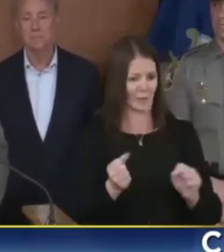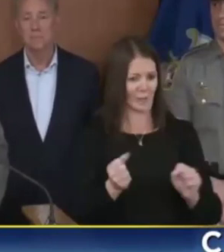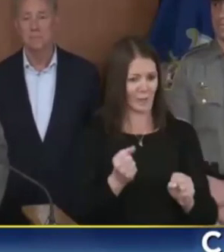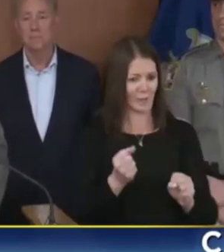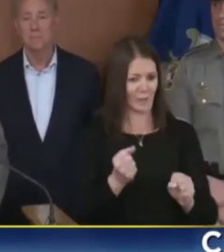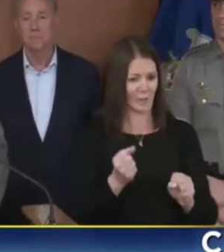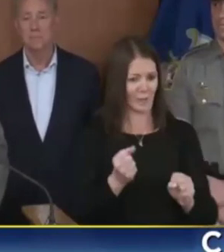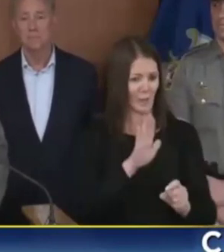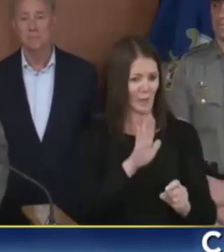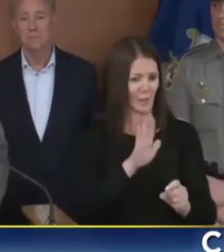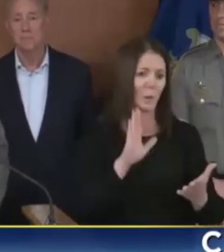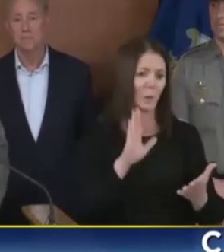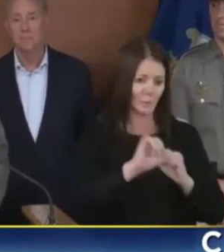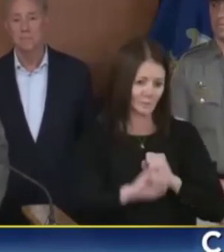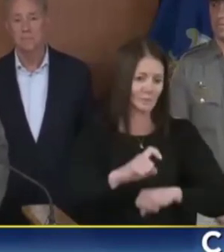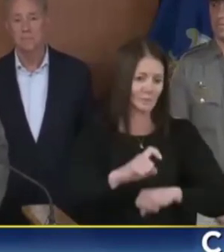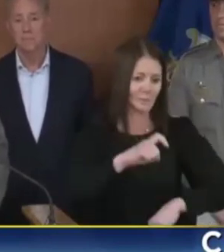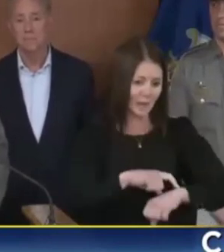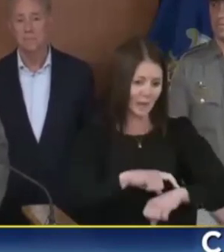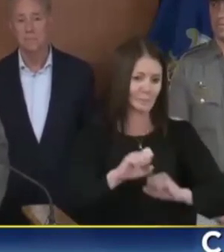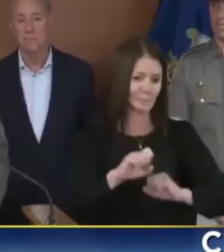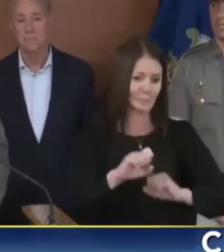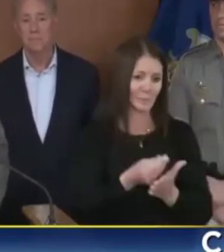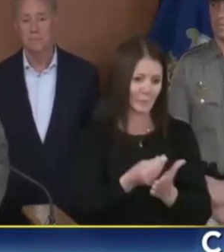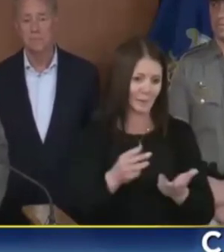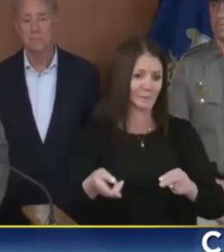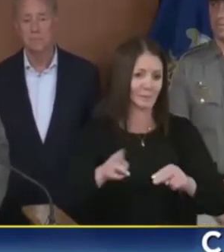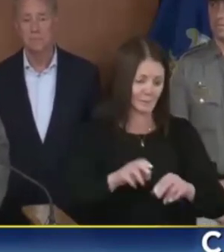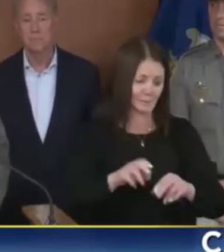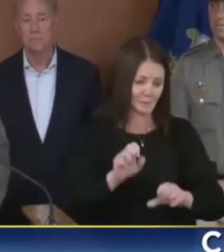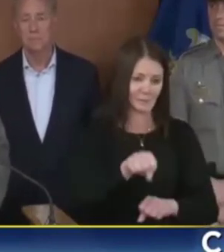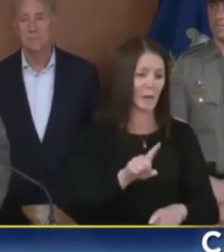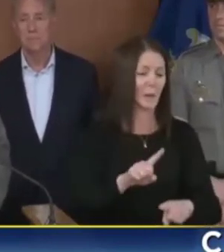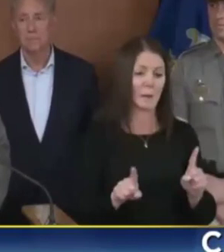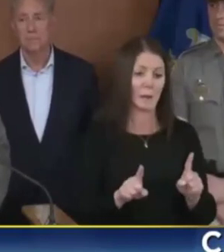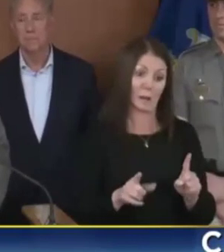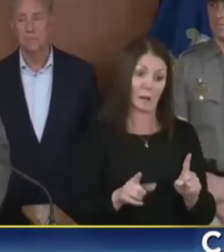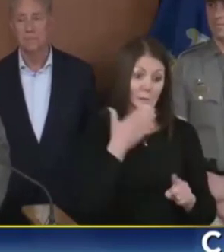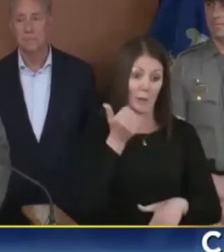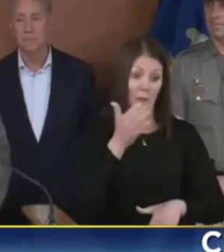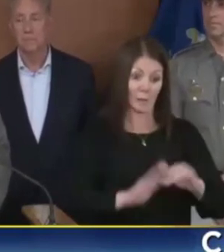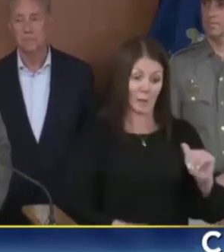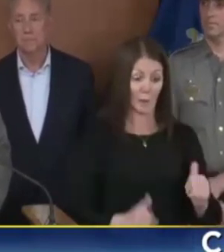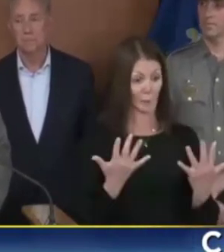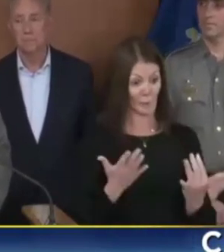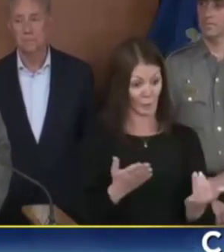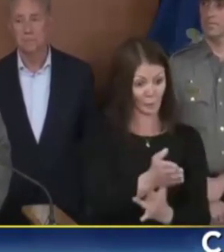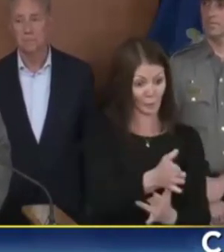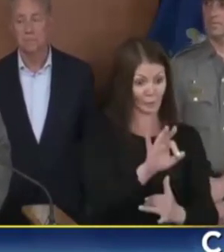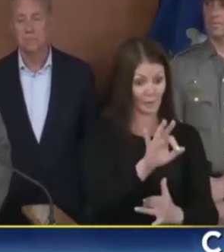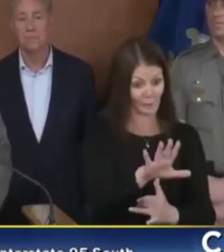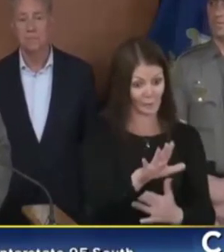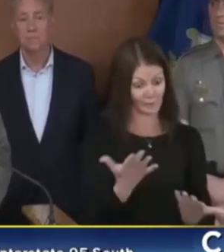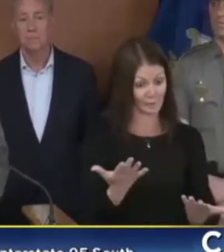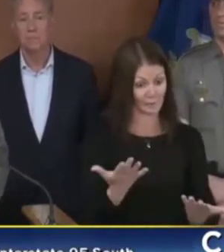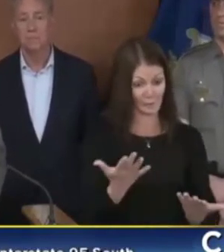will be a diversion, added time and cost, but it's going to be much less time than waiting to get through the 95 detour.